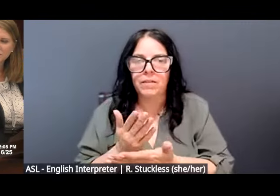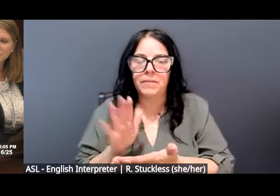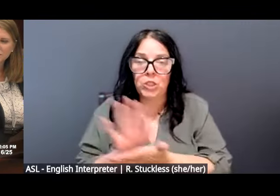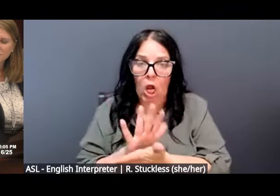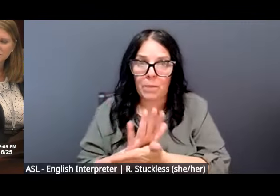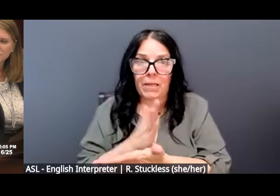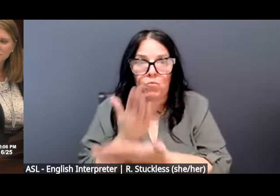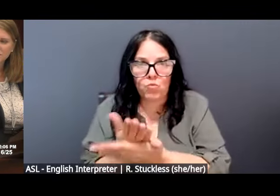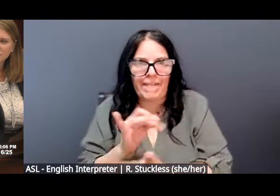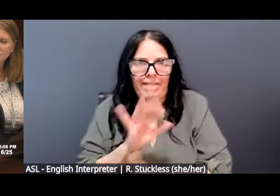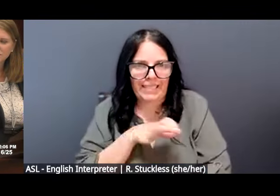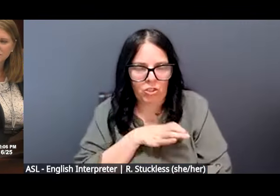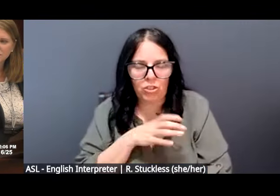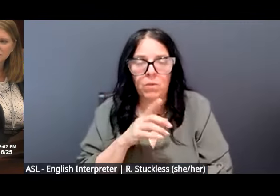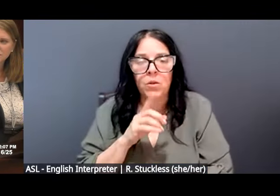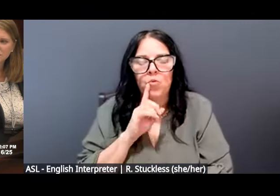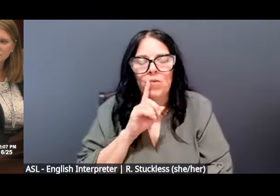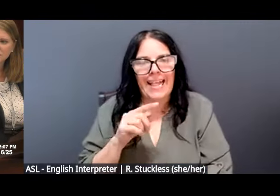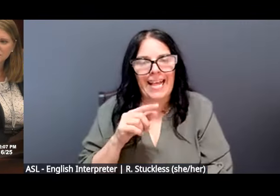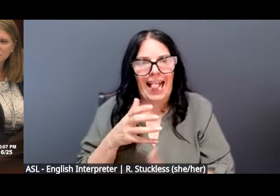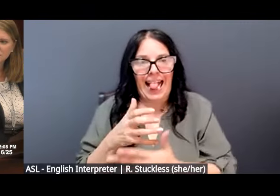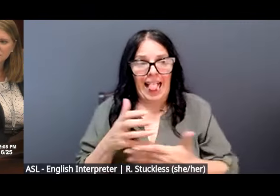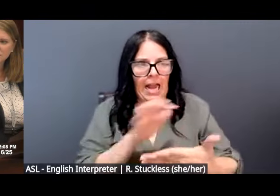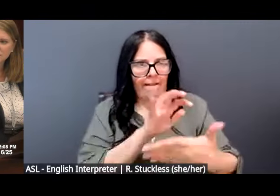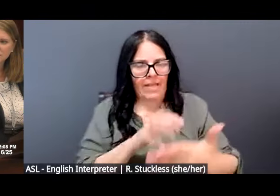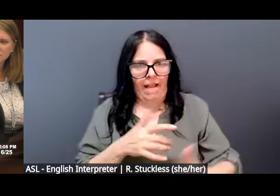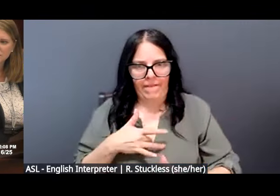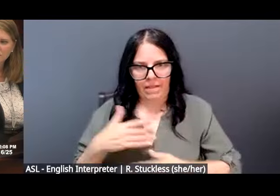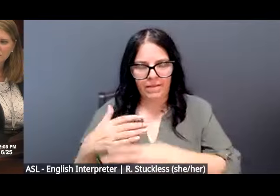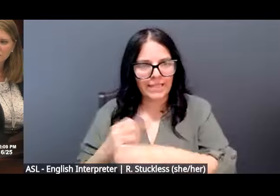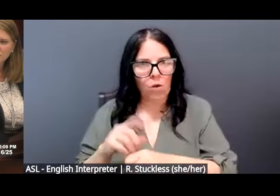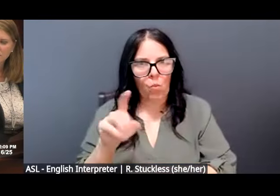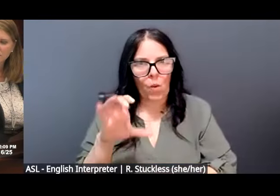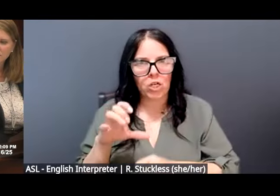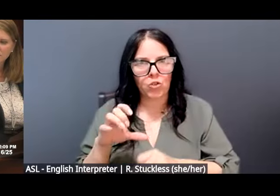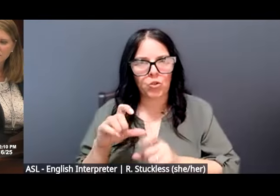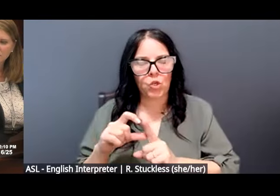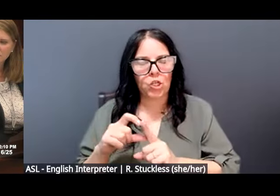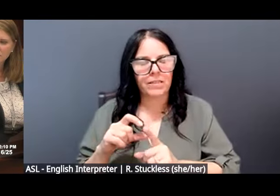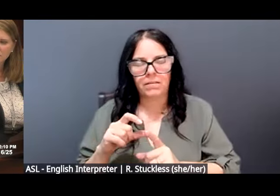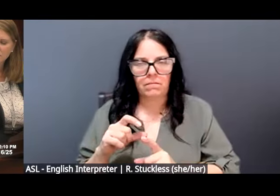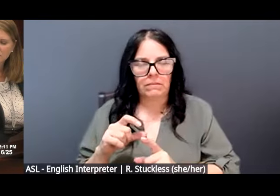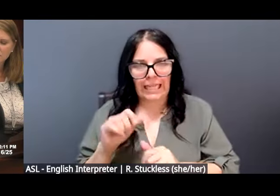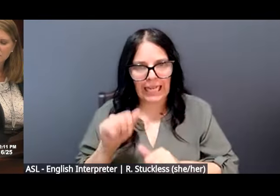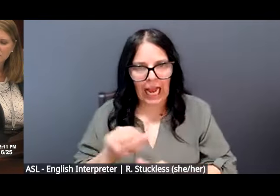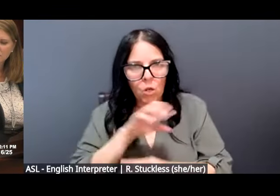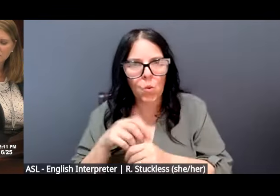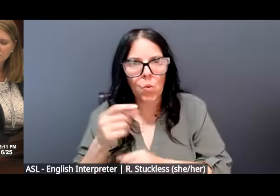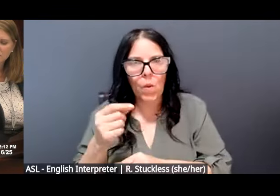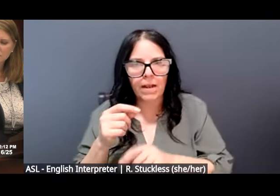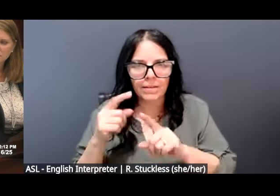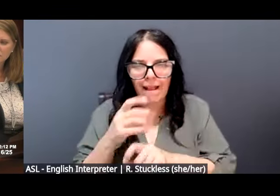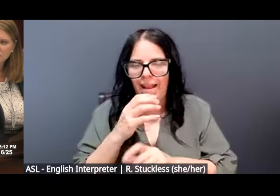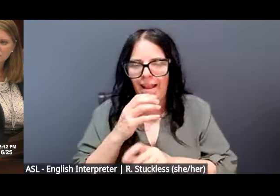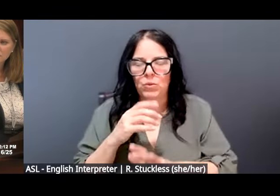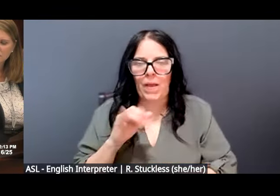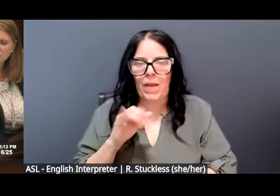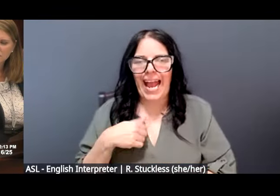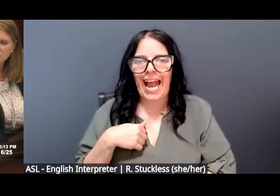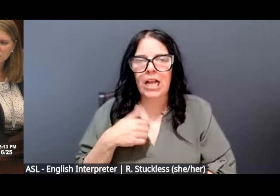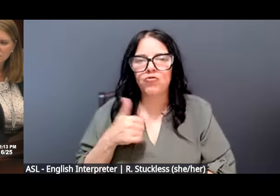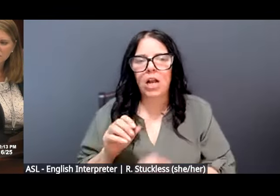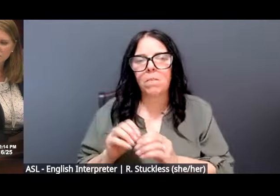be captured in 100 words alone to say what are the different types and what the intricacies of it. So I tried to keep that more narrow